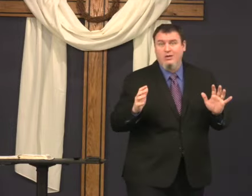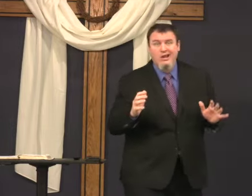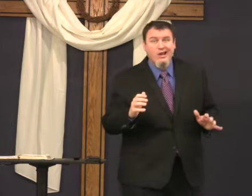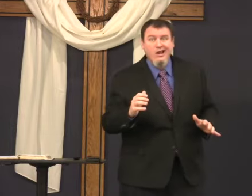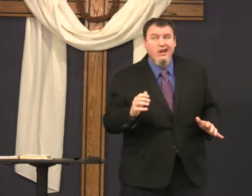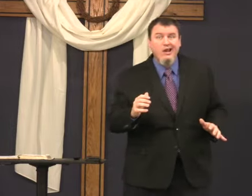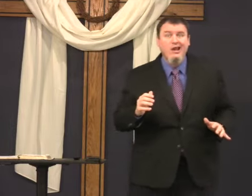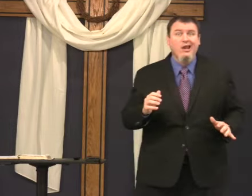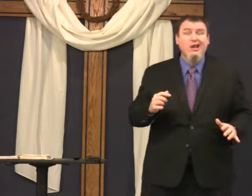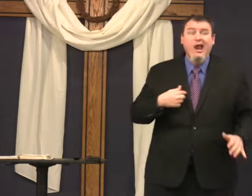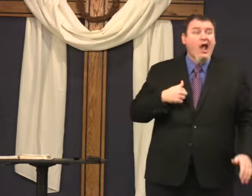Now,